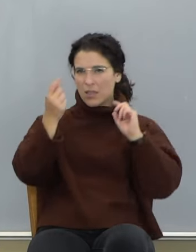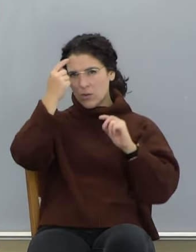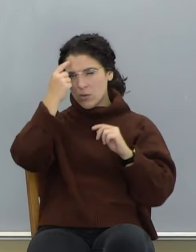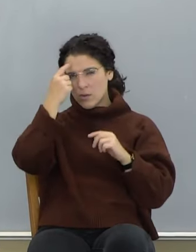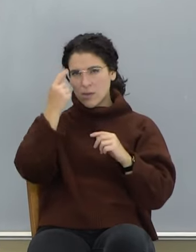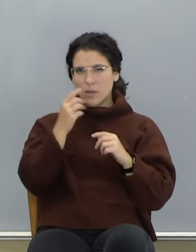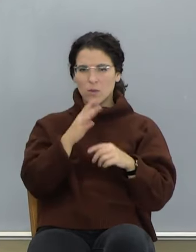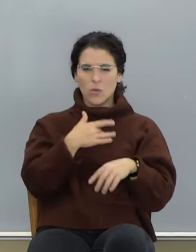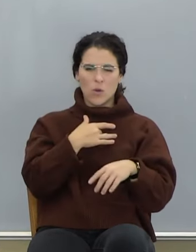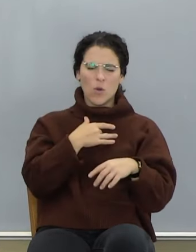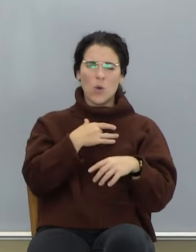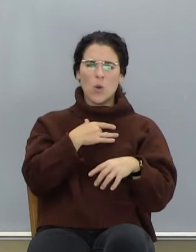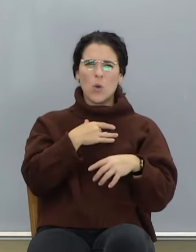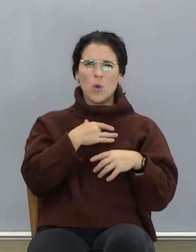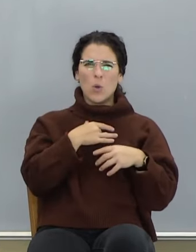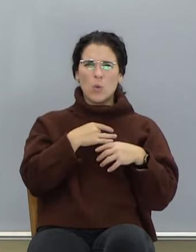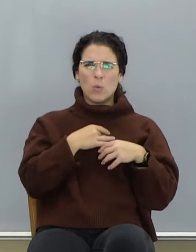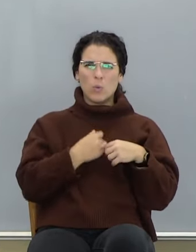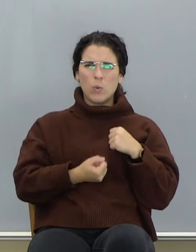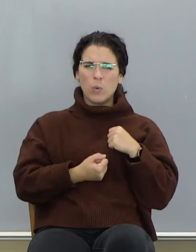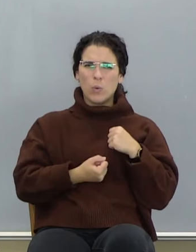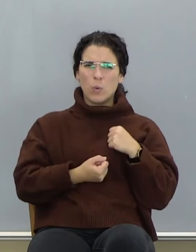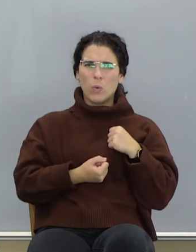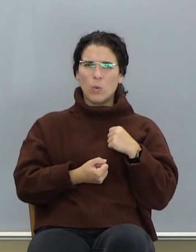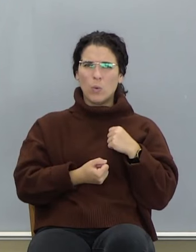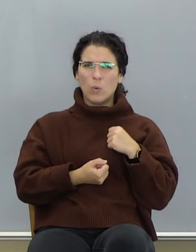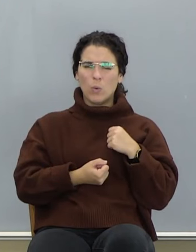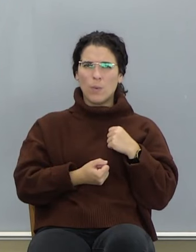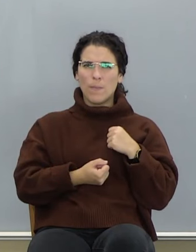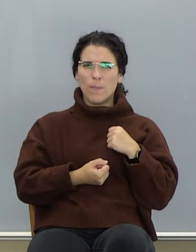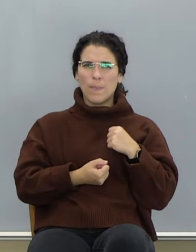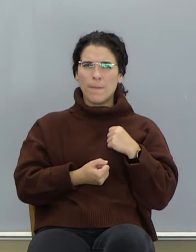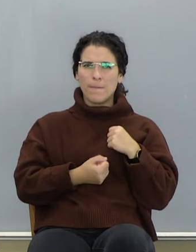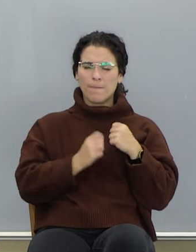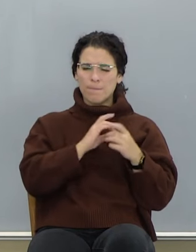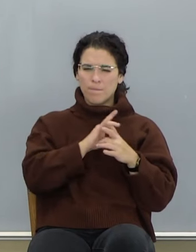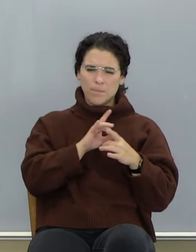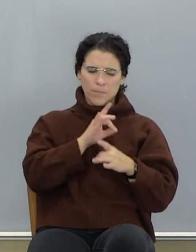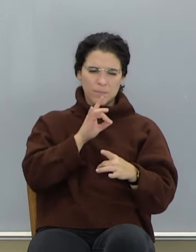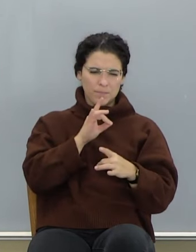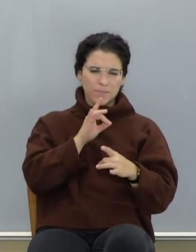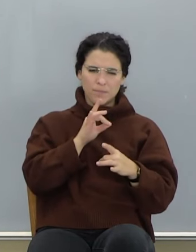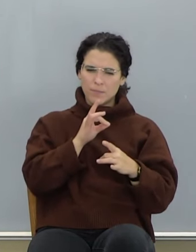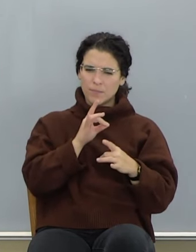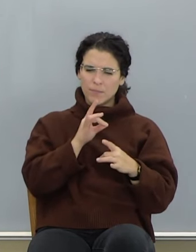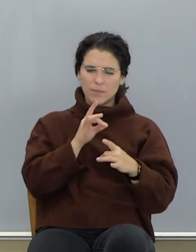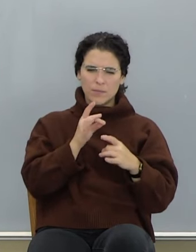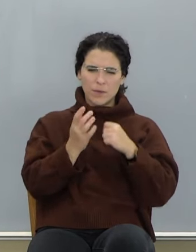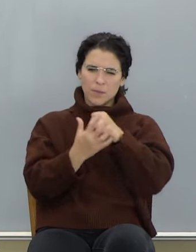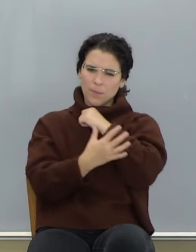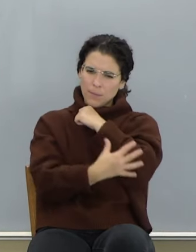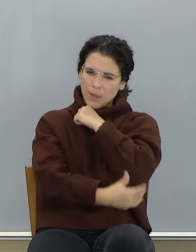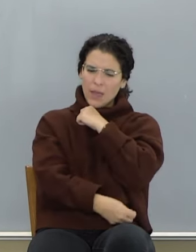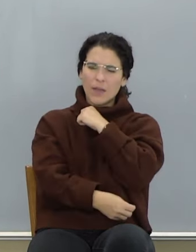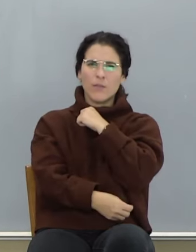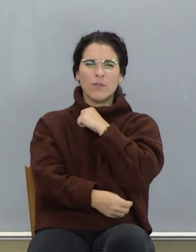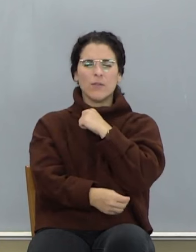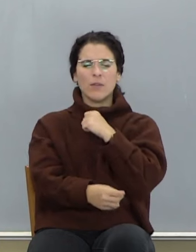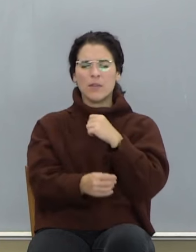you know, your heart just, I mean, just the spiritual depravity. And